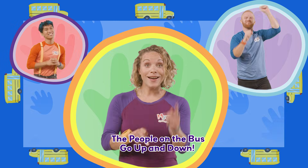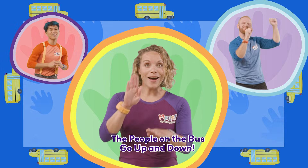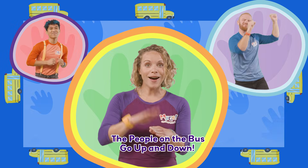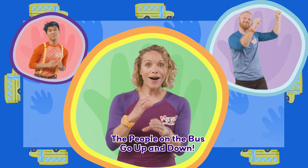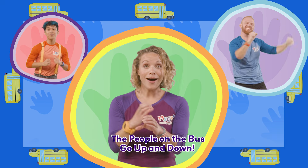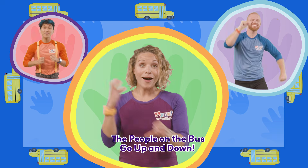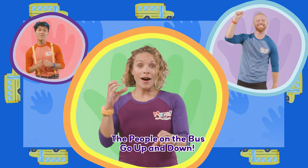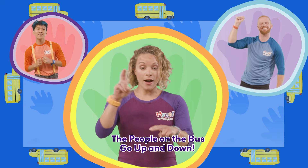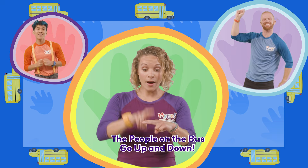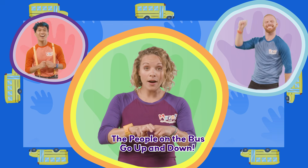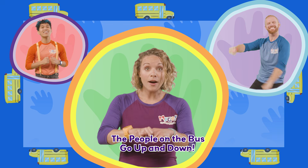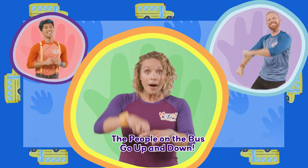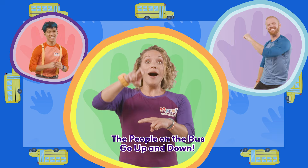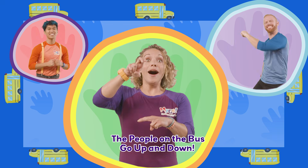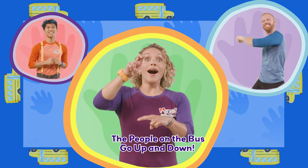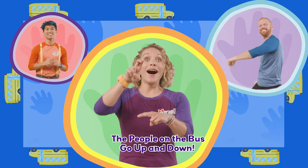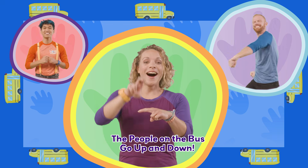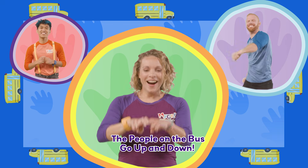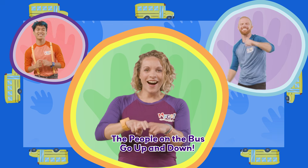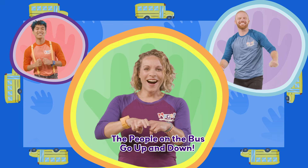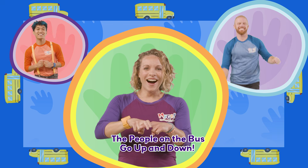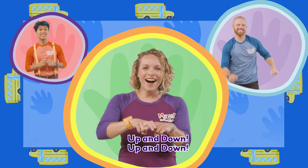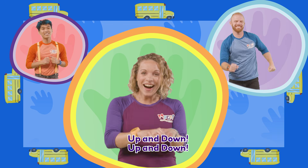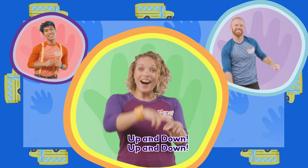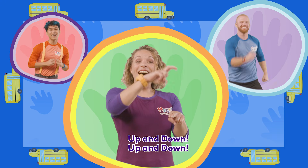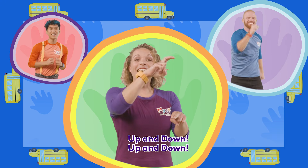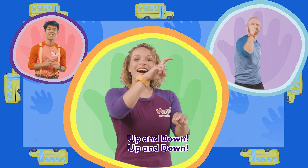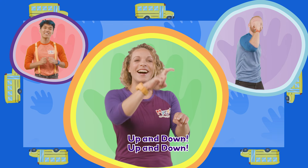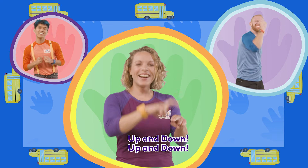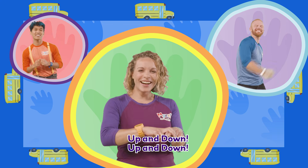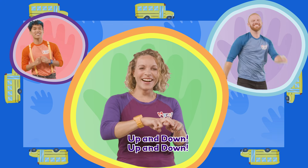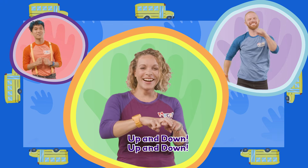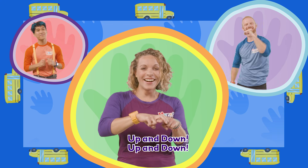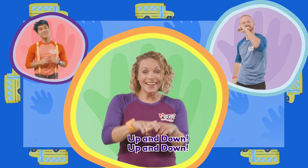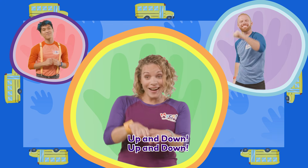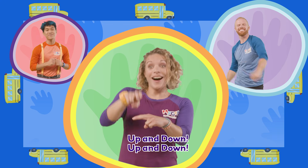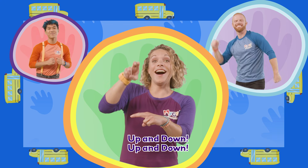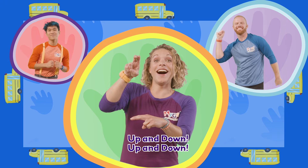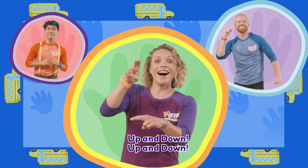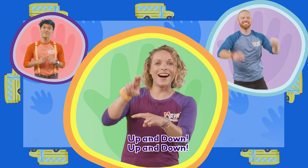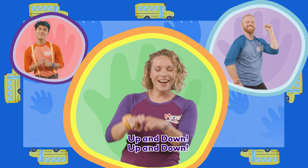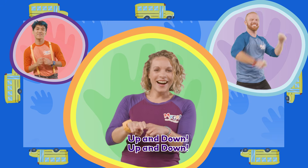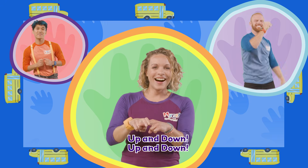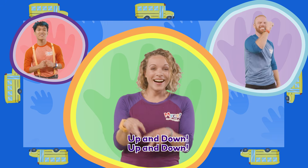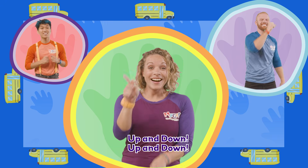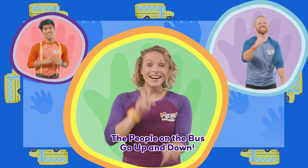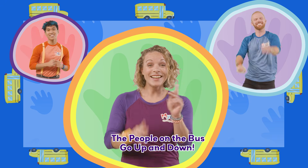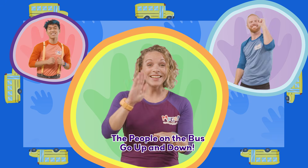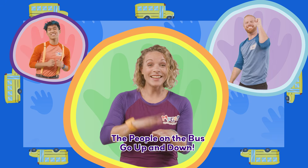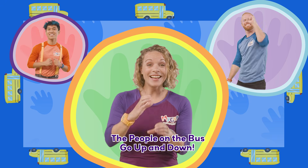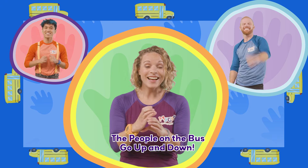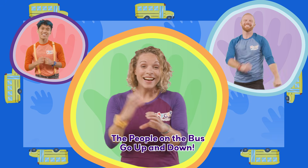The people on the bus go up and down, up and down, up and down.